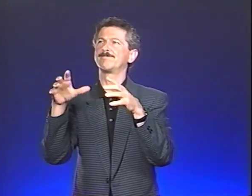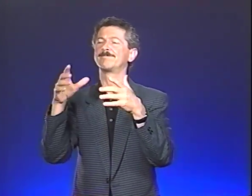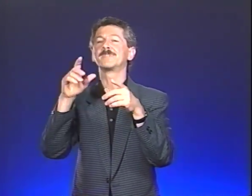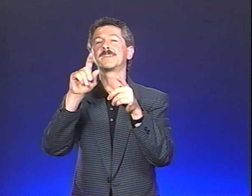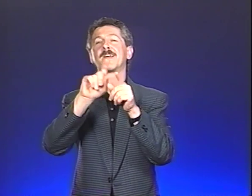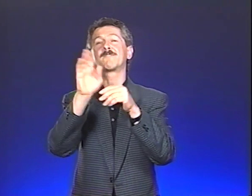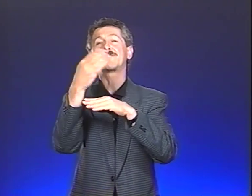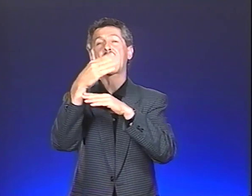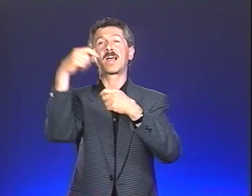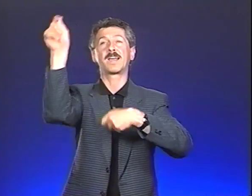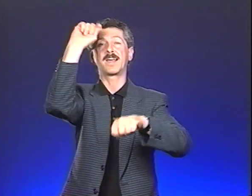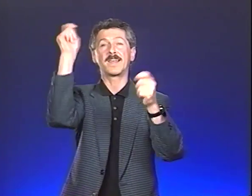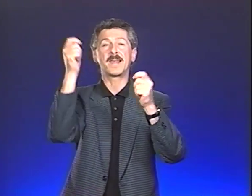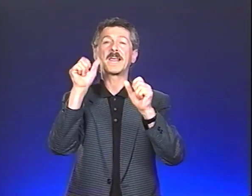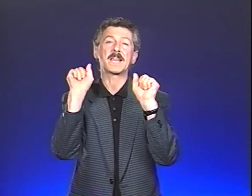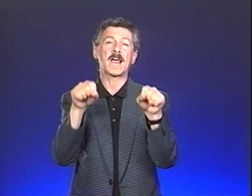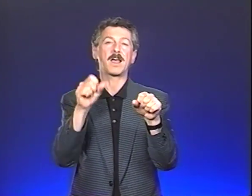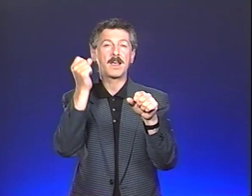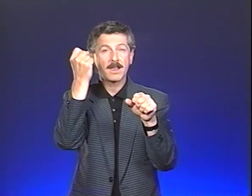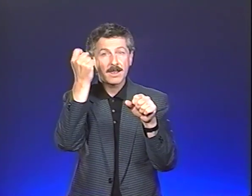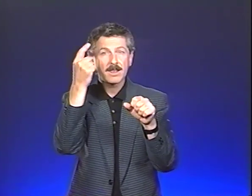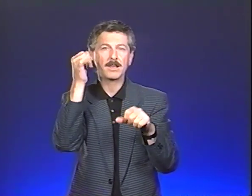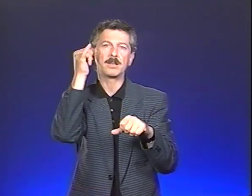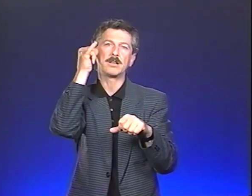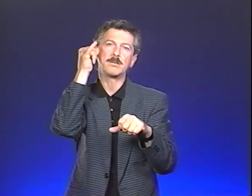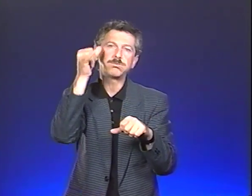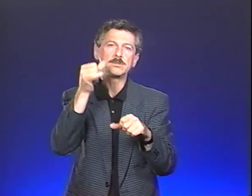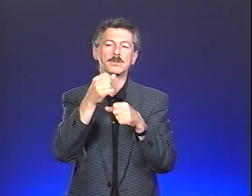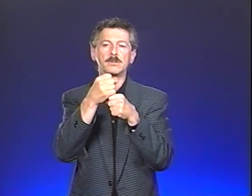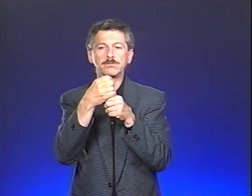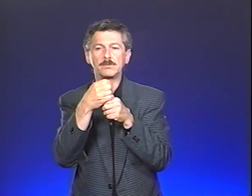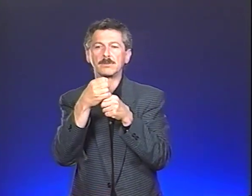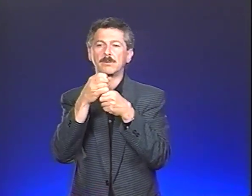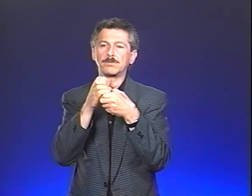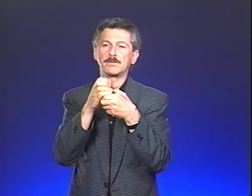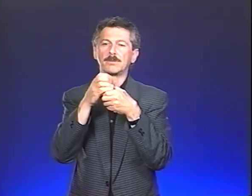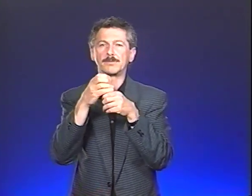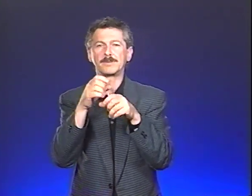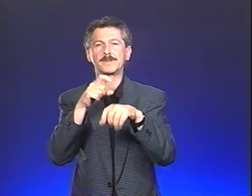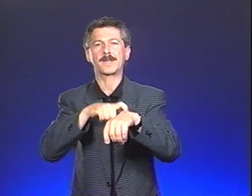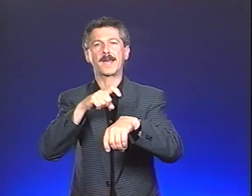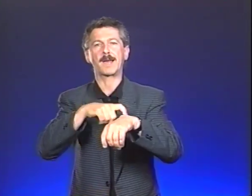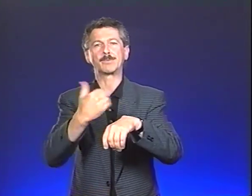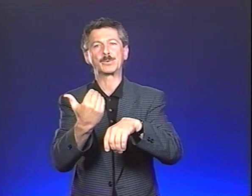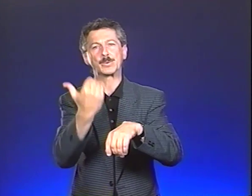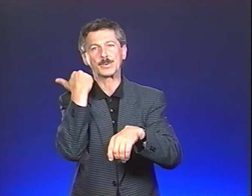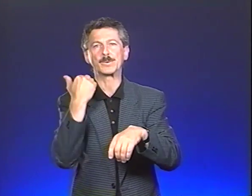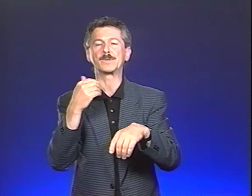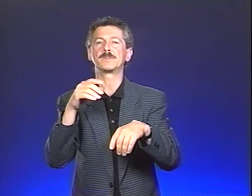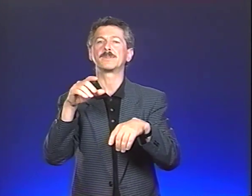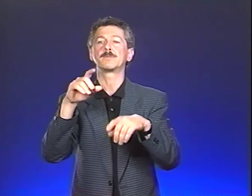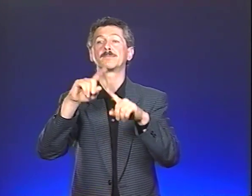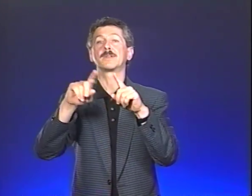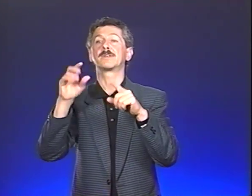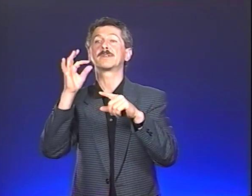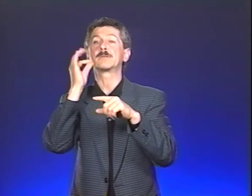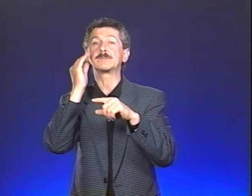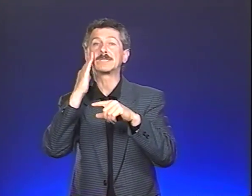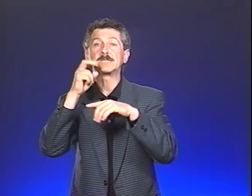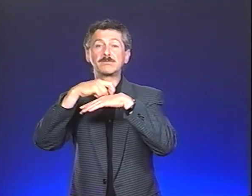Other communication systems are much more limited. Now, semaphore theoretically could create an infinite variety